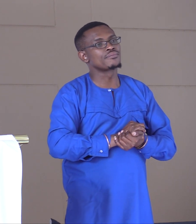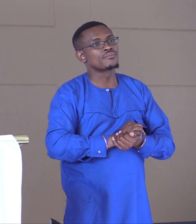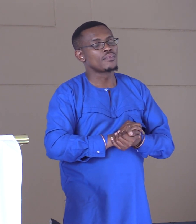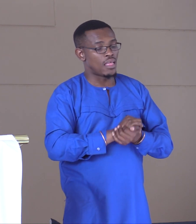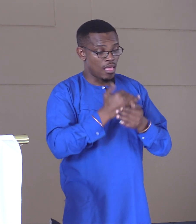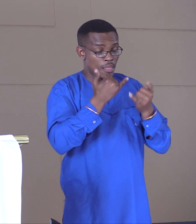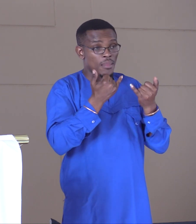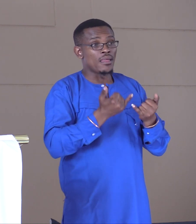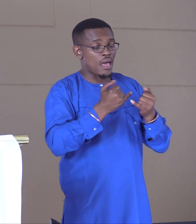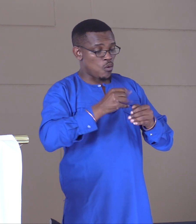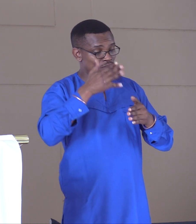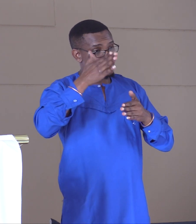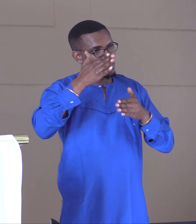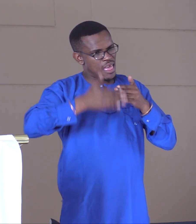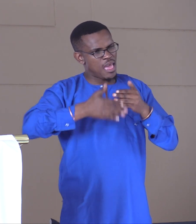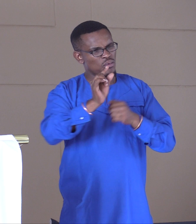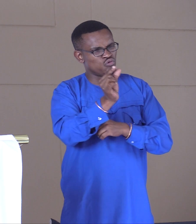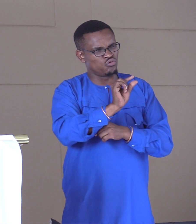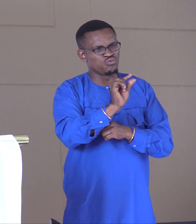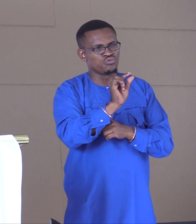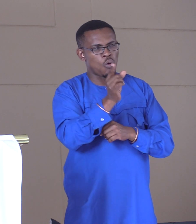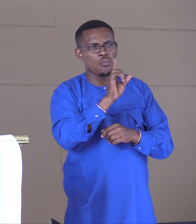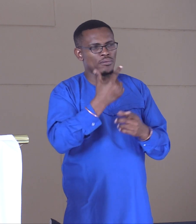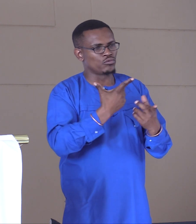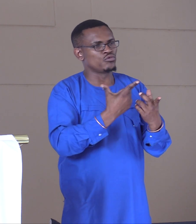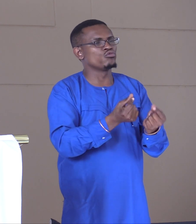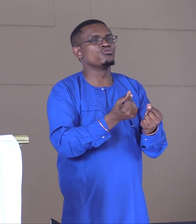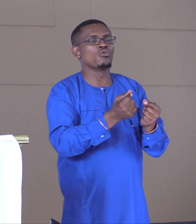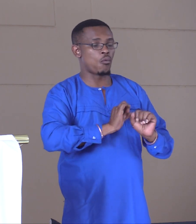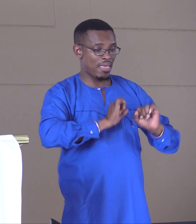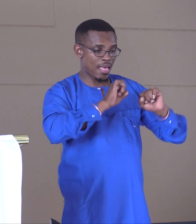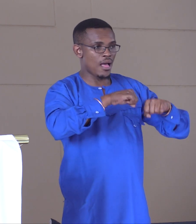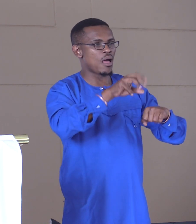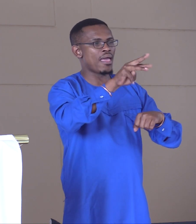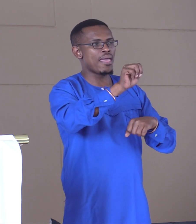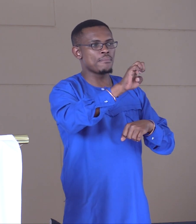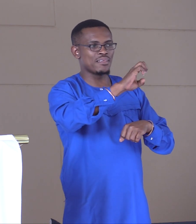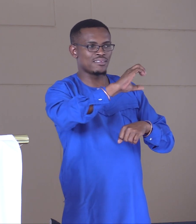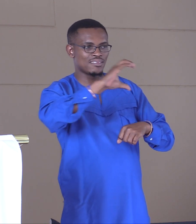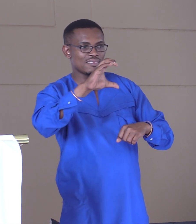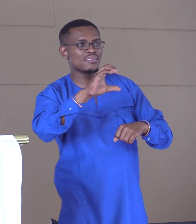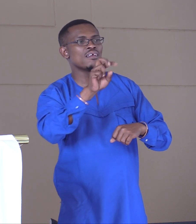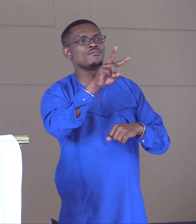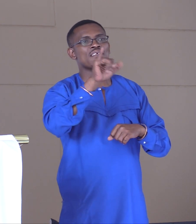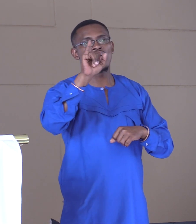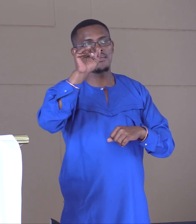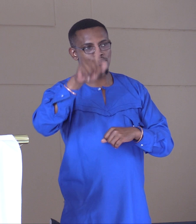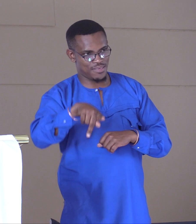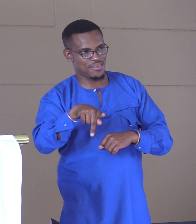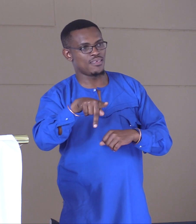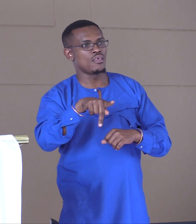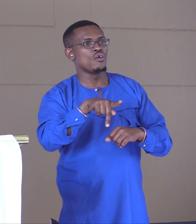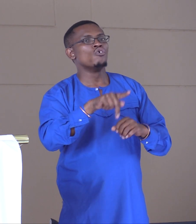We are coming to an end now. What we are going to do, we'll allow MECs and the entourage to do